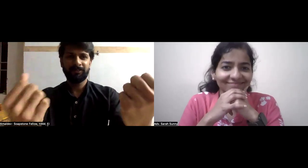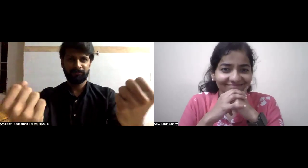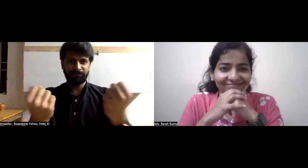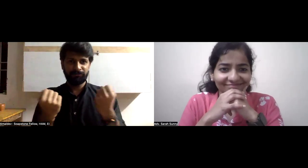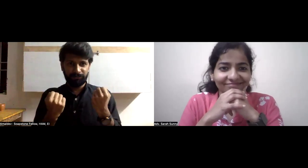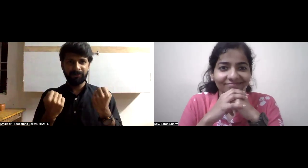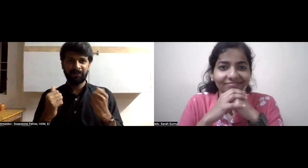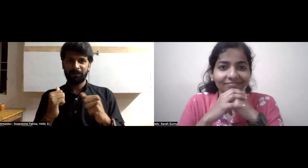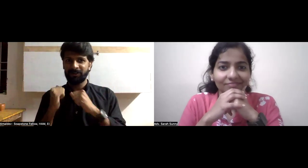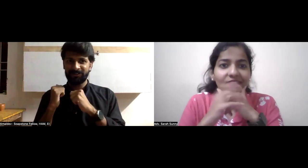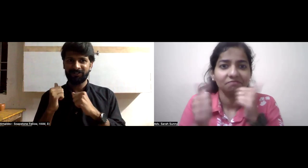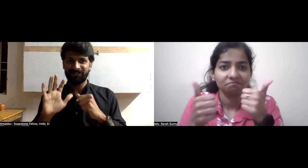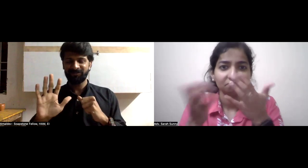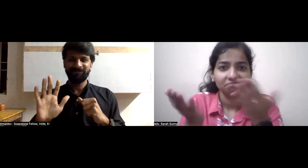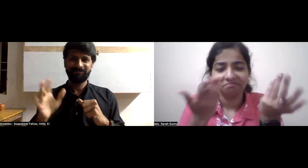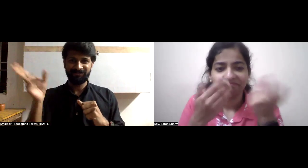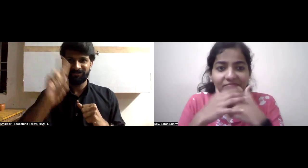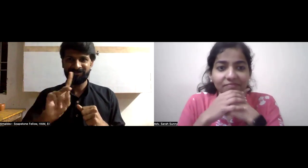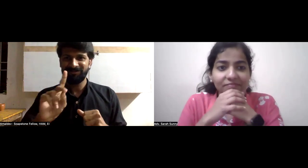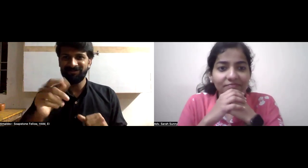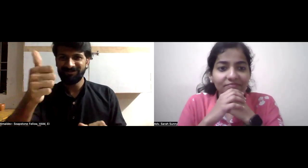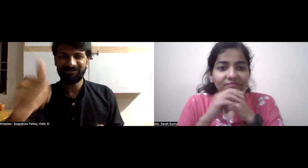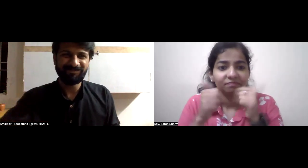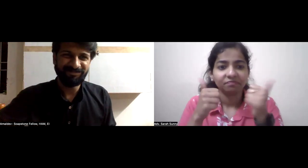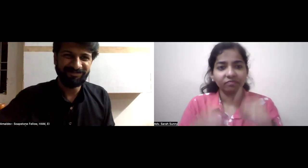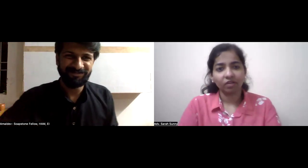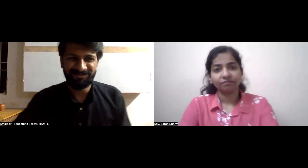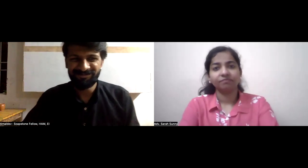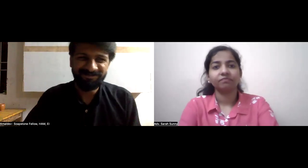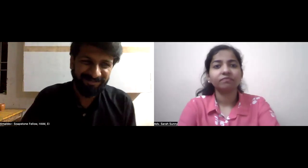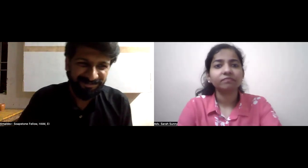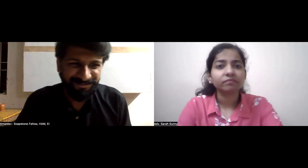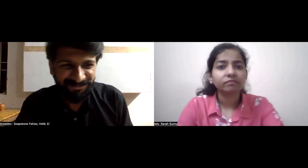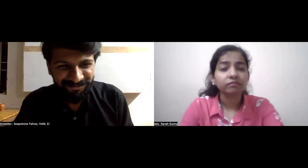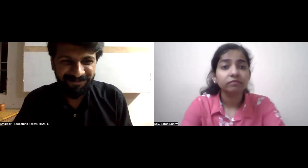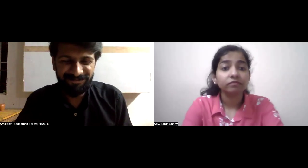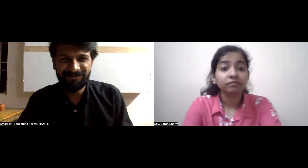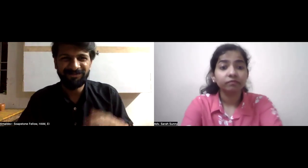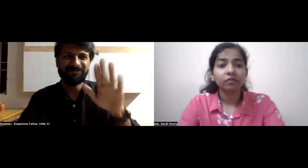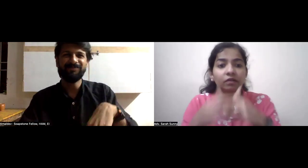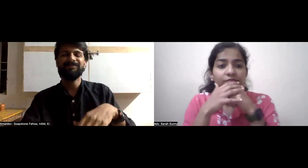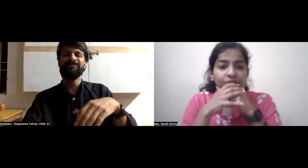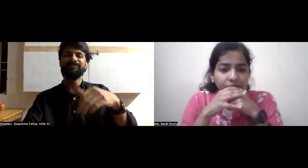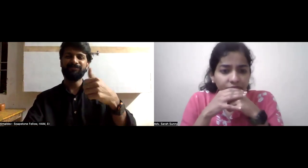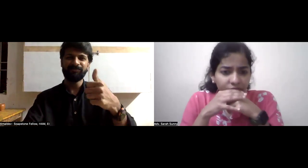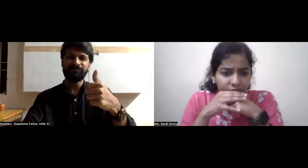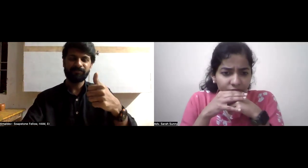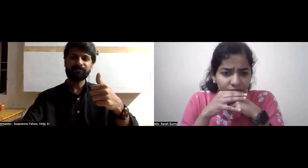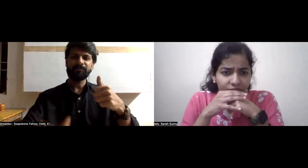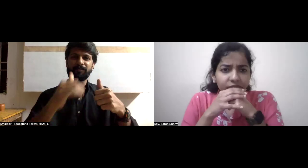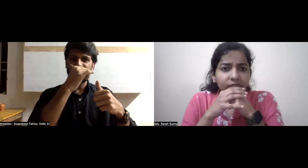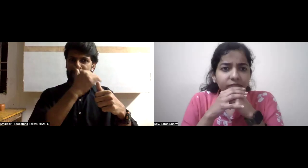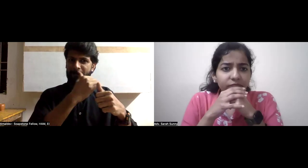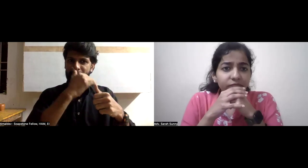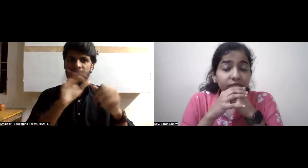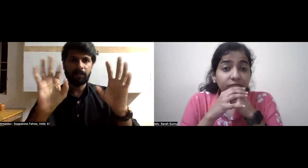Sorry, I'm driving like a fast car. I'm driving my car real fast. I got to slow down a bit, says Amal, because he went